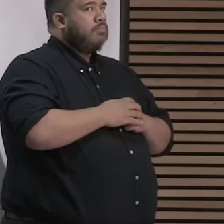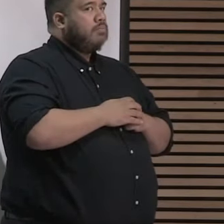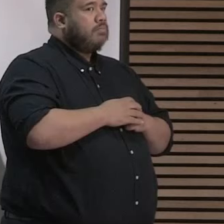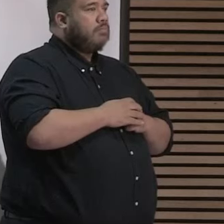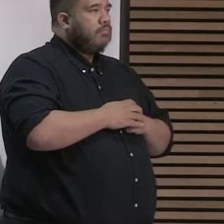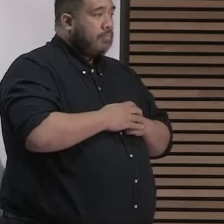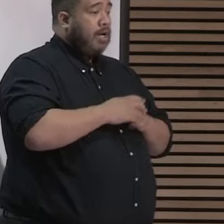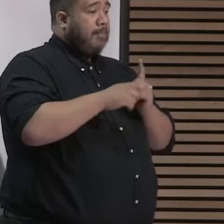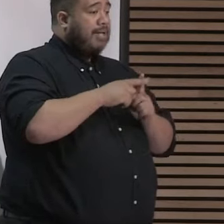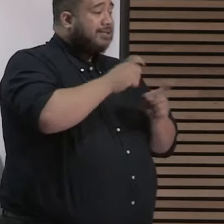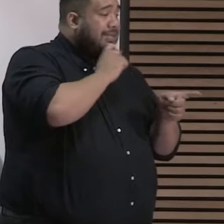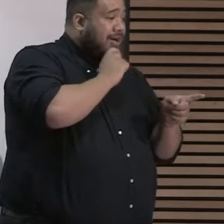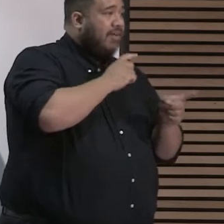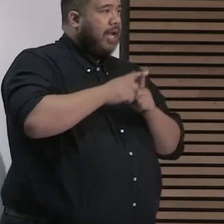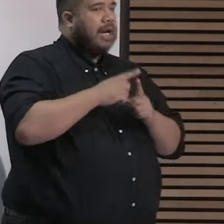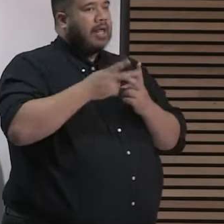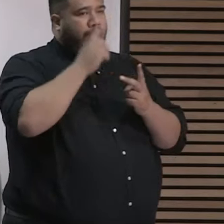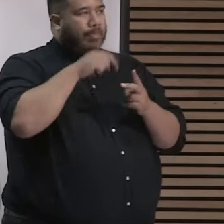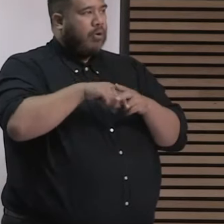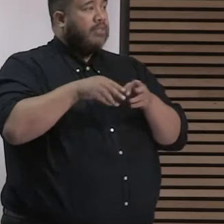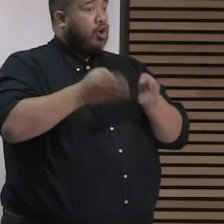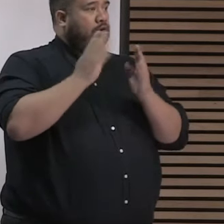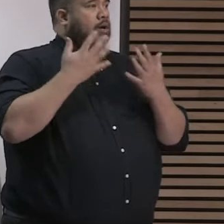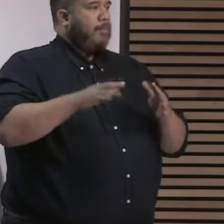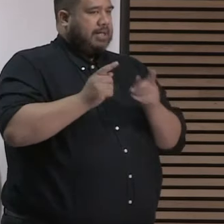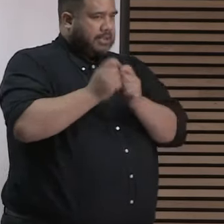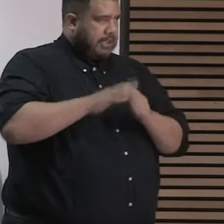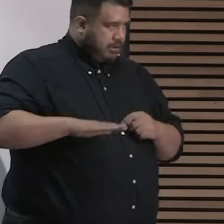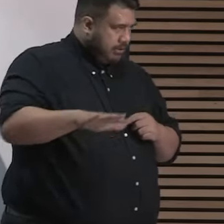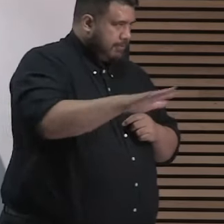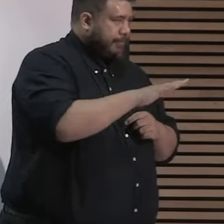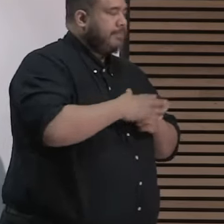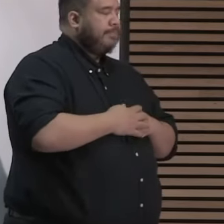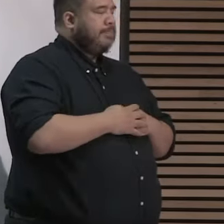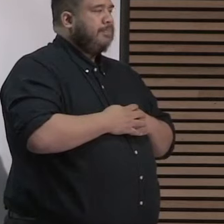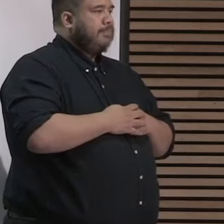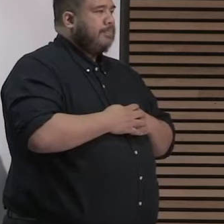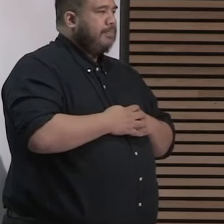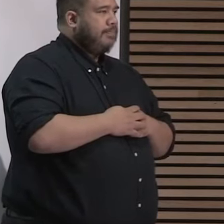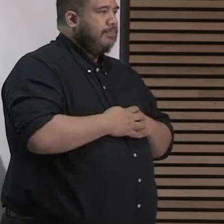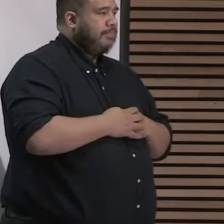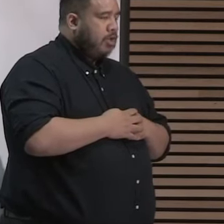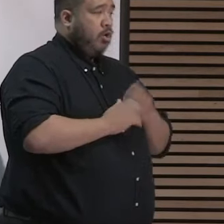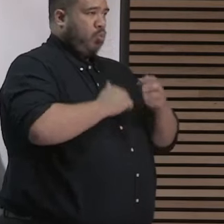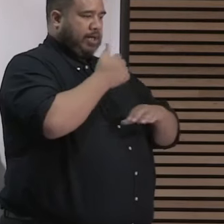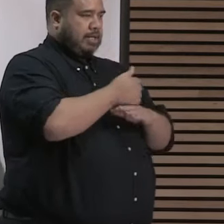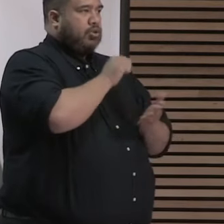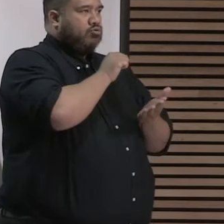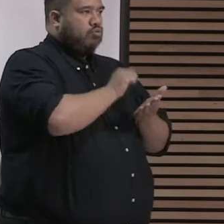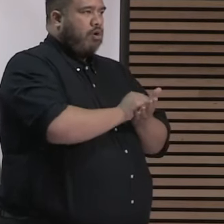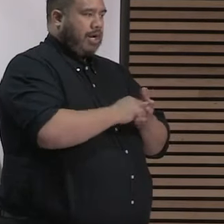staff were undertaken. Confirmation that infection prevention control measures were correct has also been